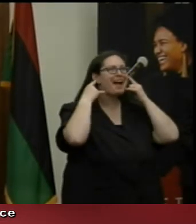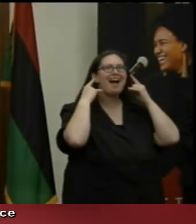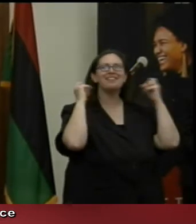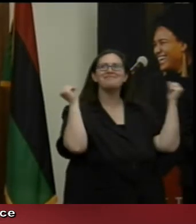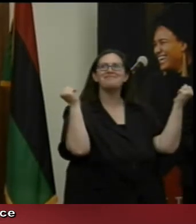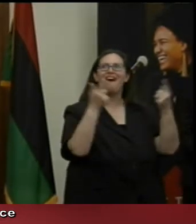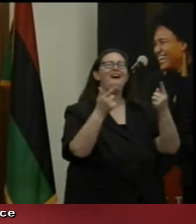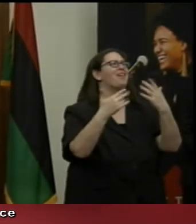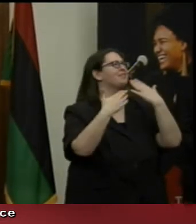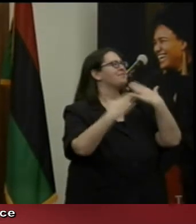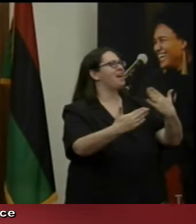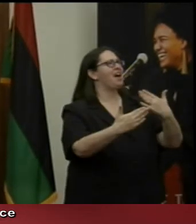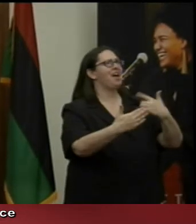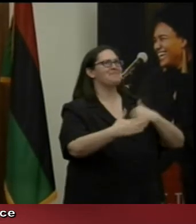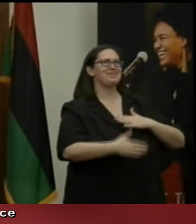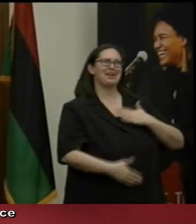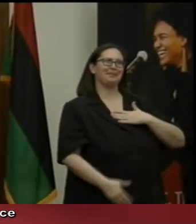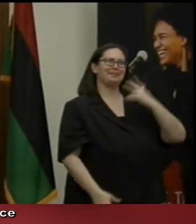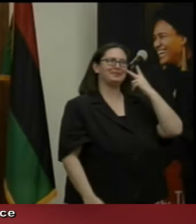to see that.